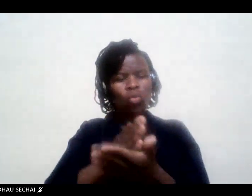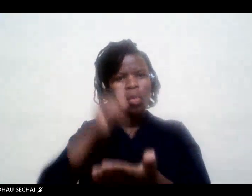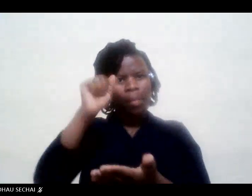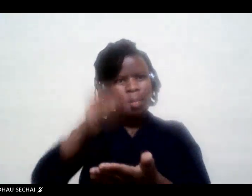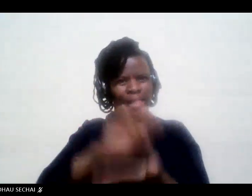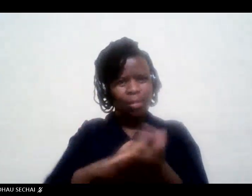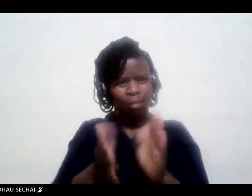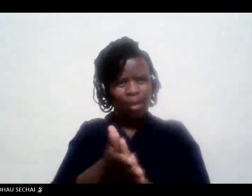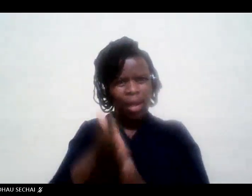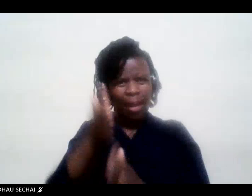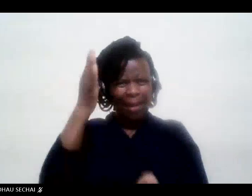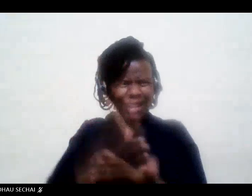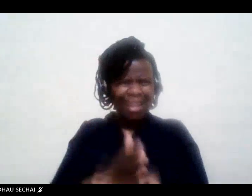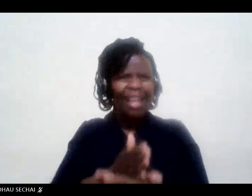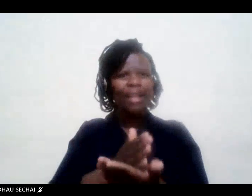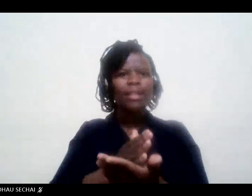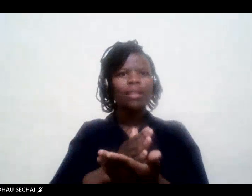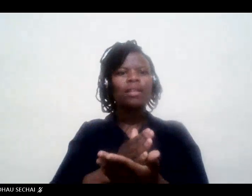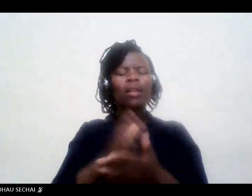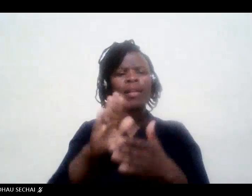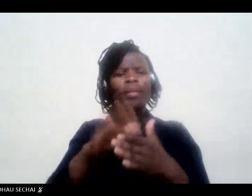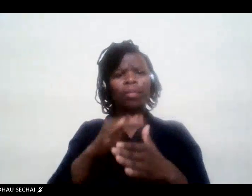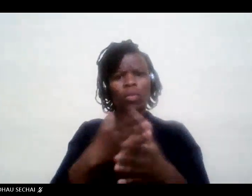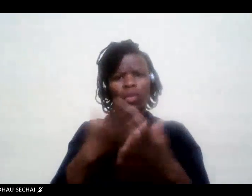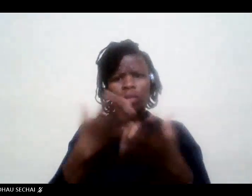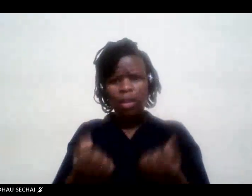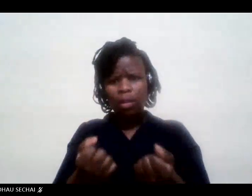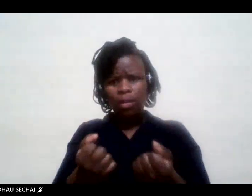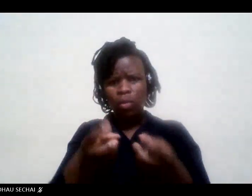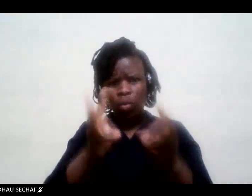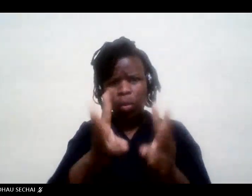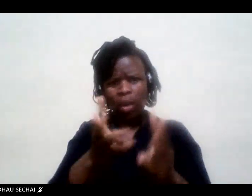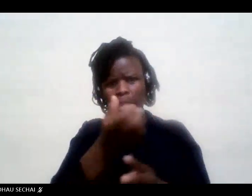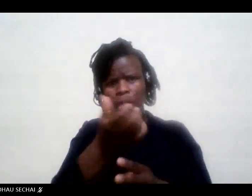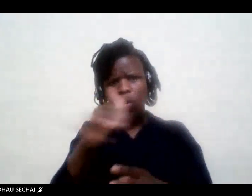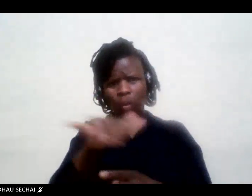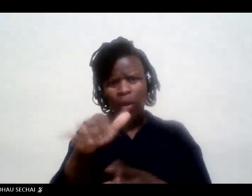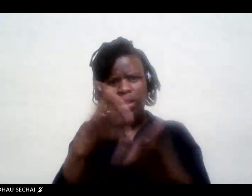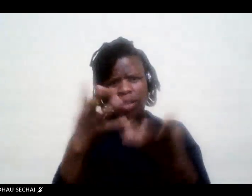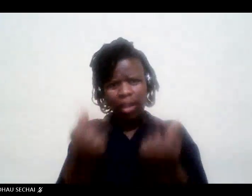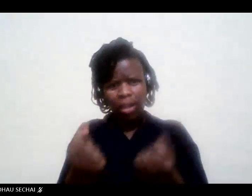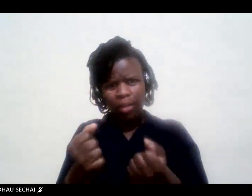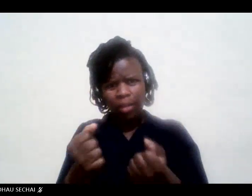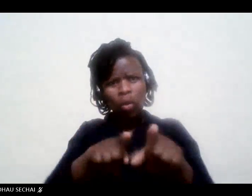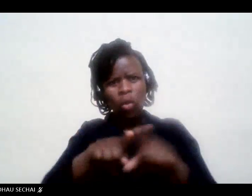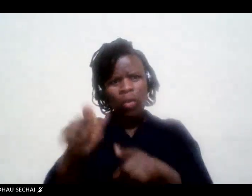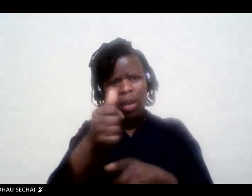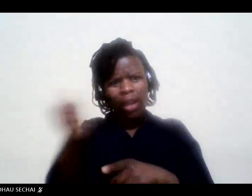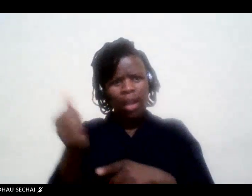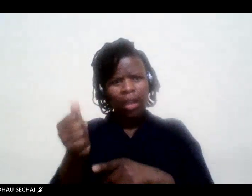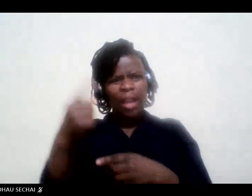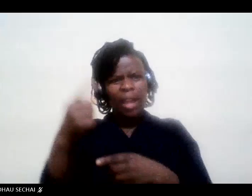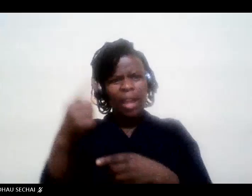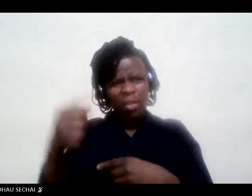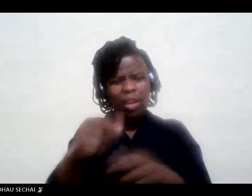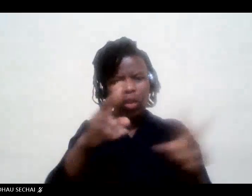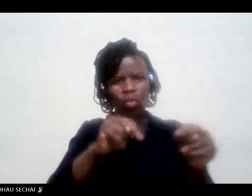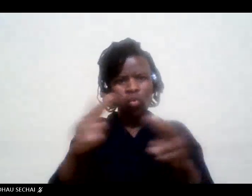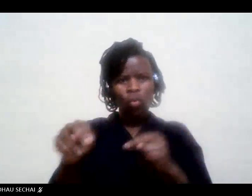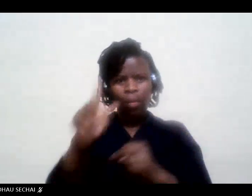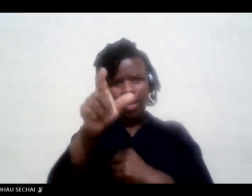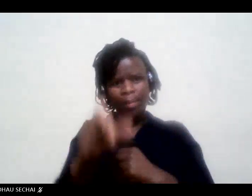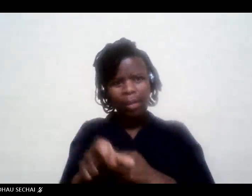there are certain limitations they have than an everyday normal person. Not that I'm being insensitive, but that's the reality of